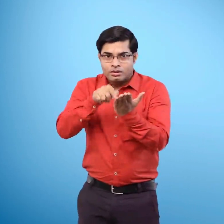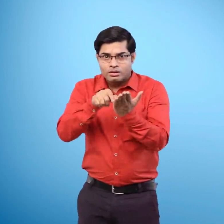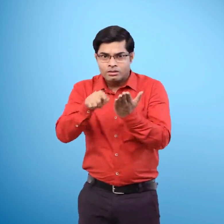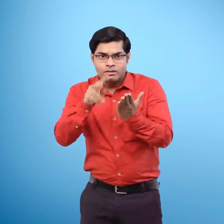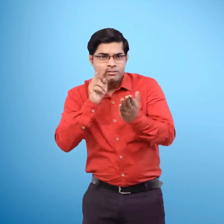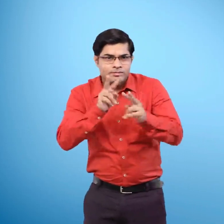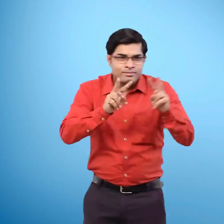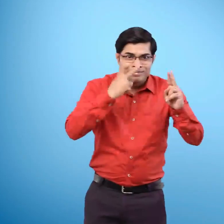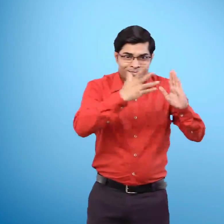patterns.